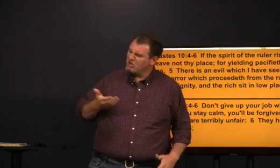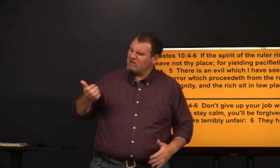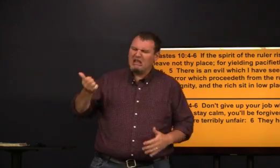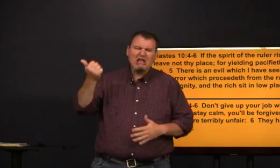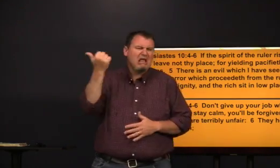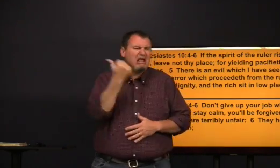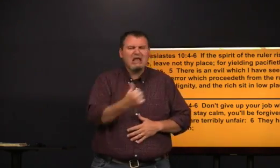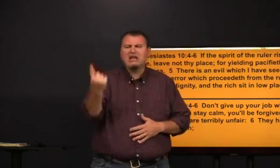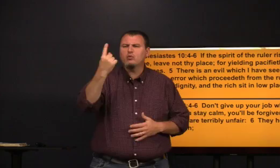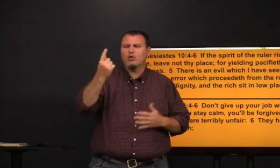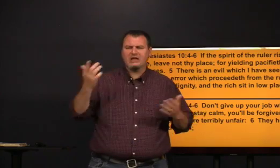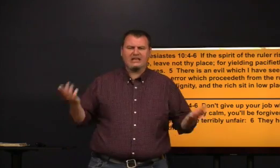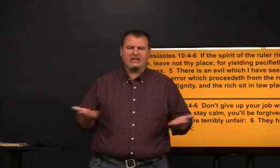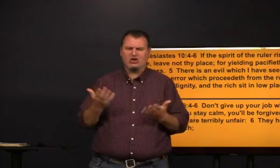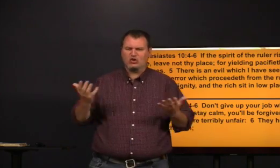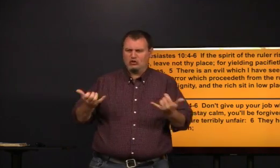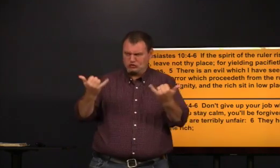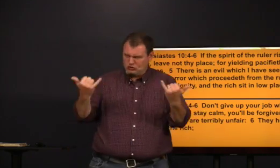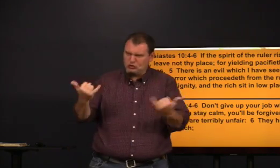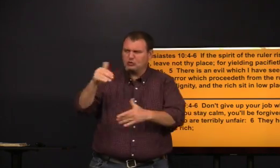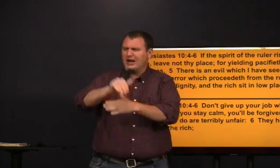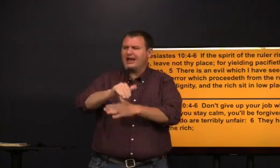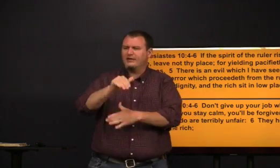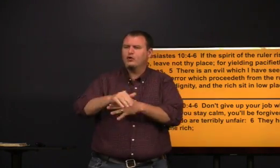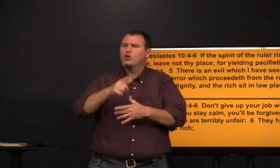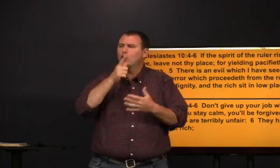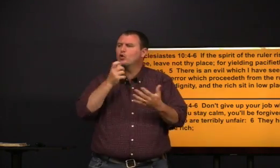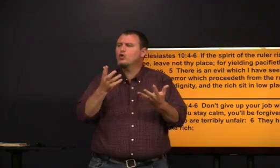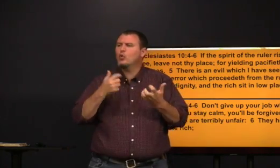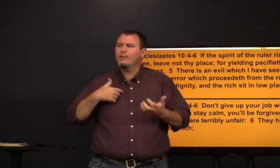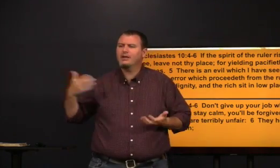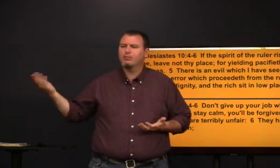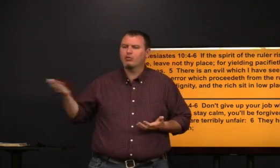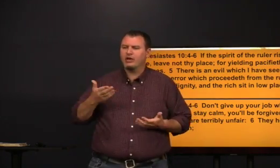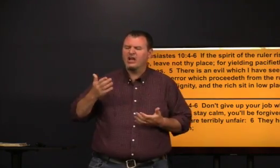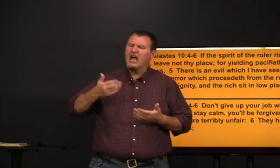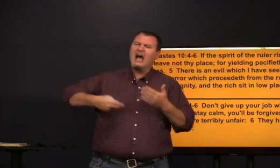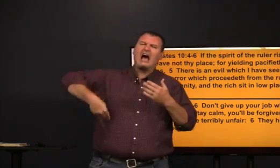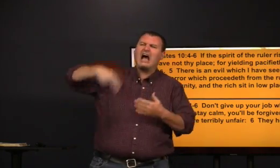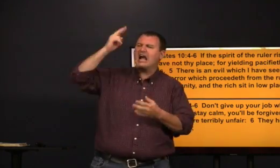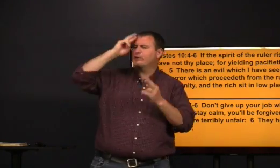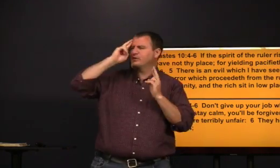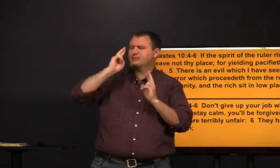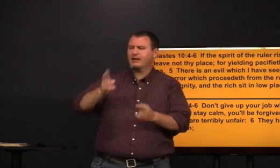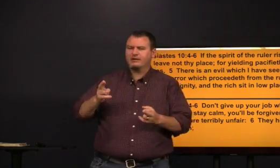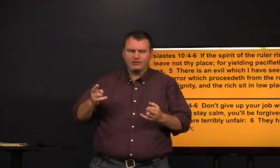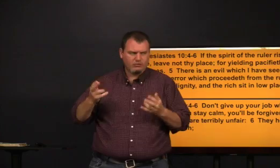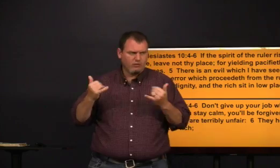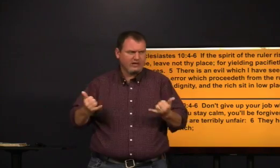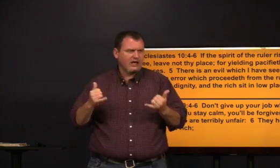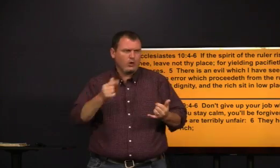bring anyone here tonight, who do you want me to bring? High respect. Right now,